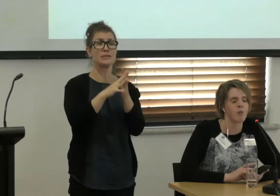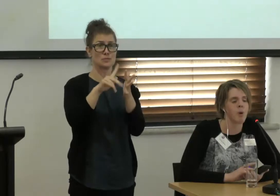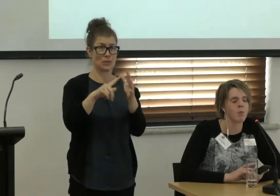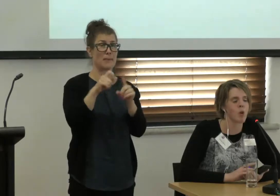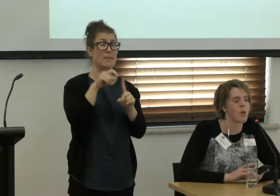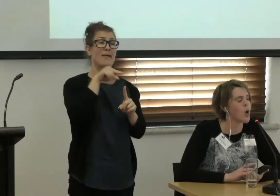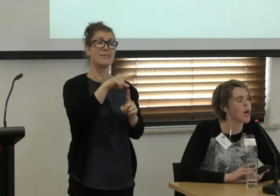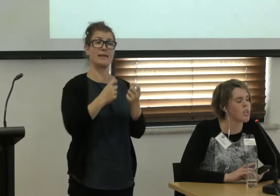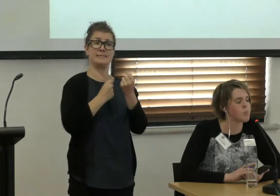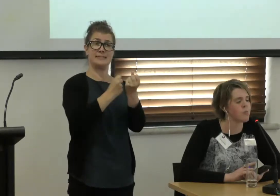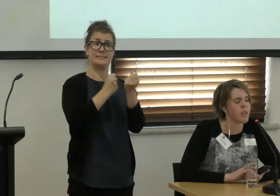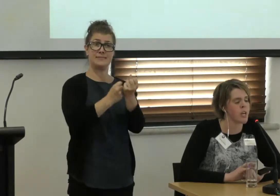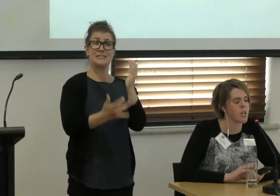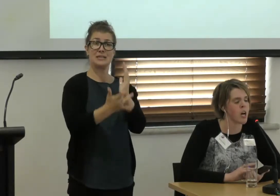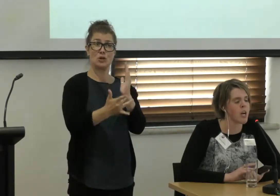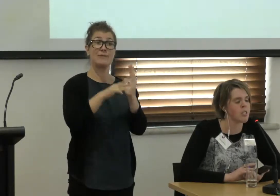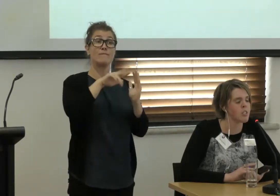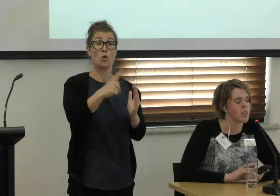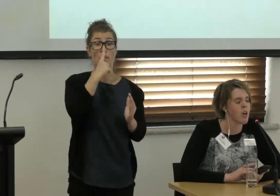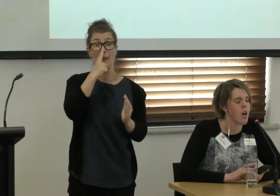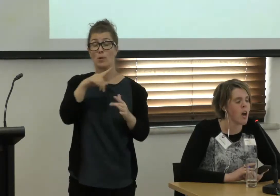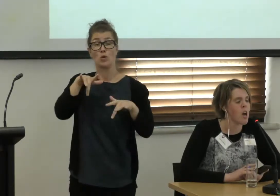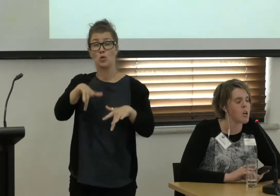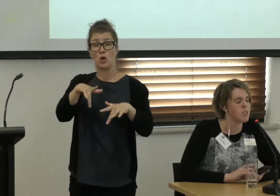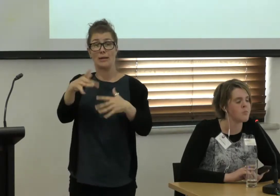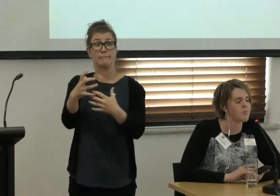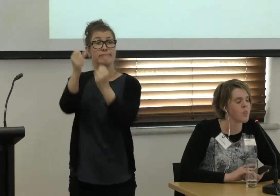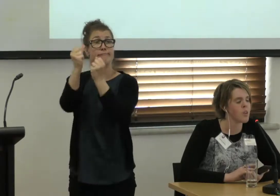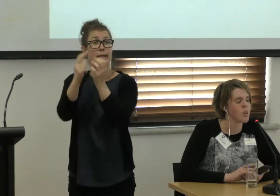for people who are not eligible for the NDIS.